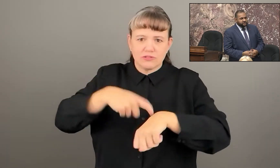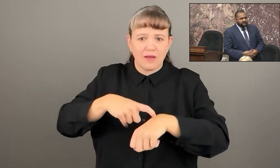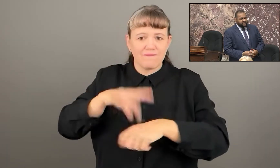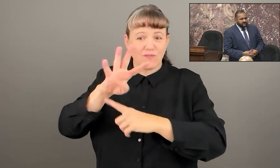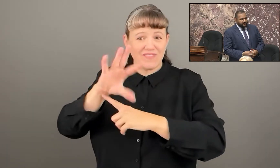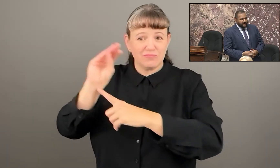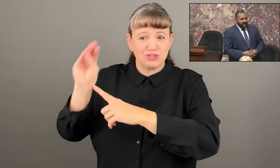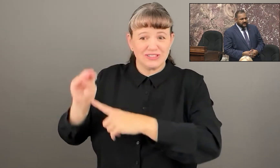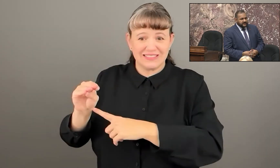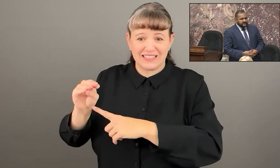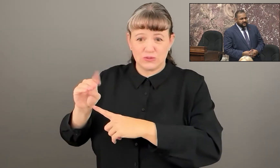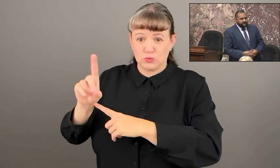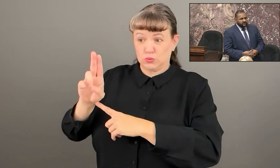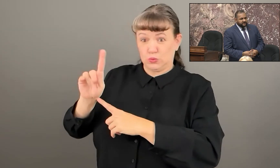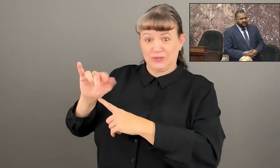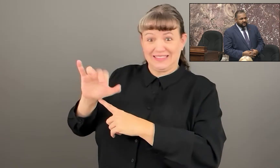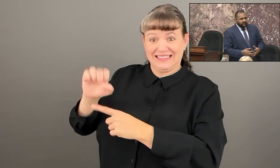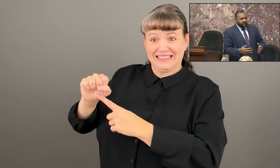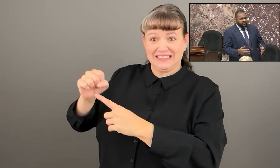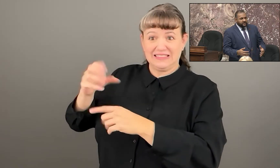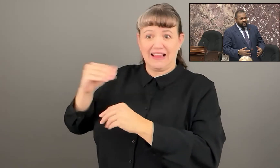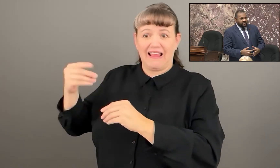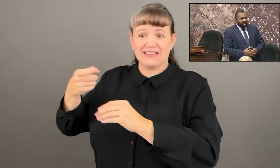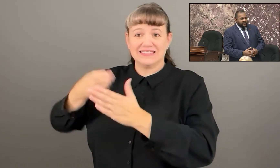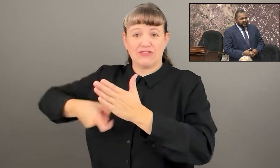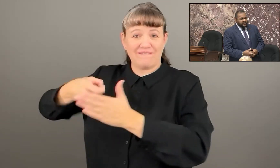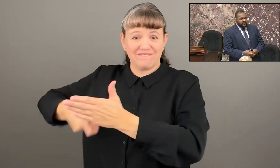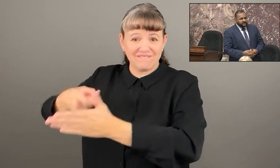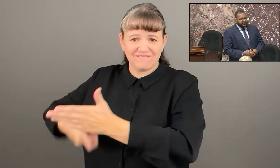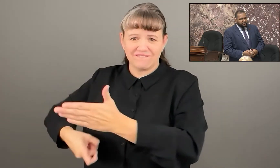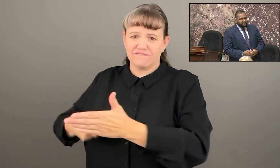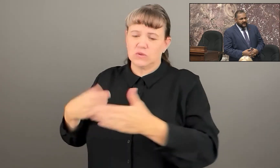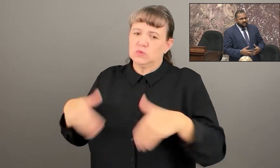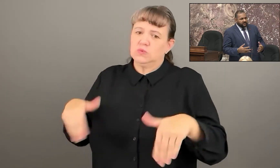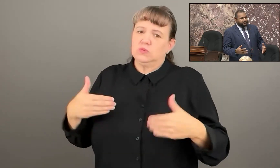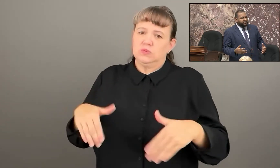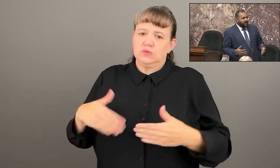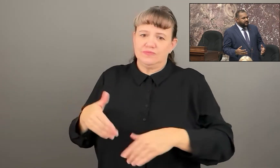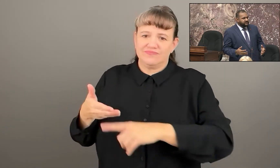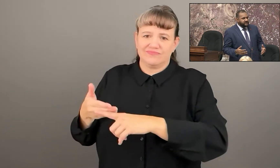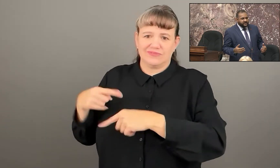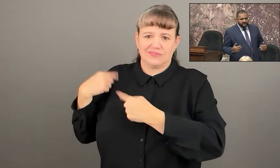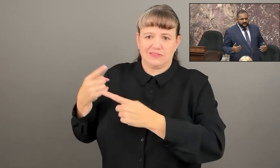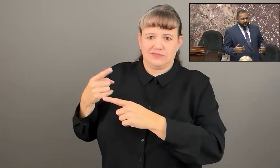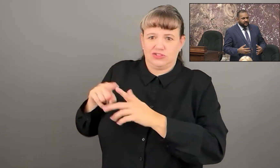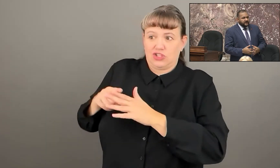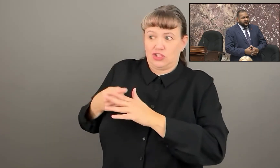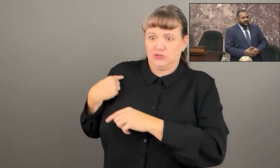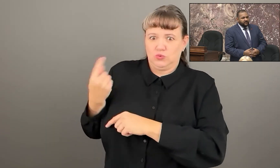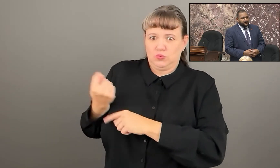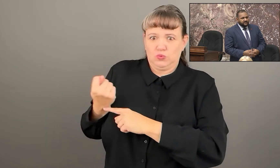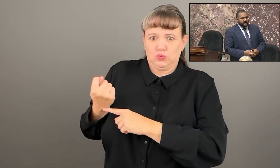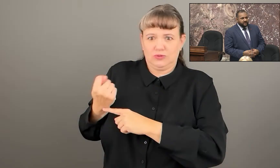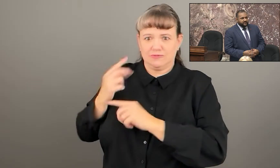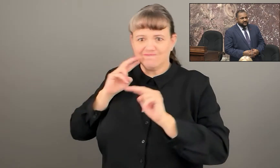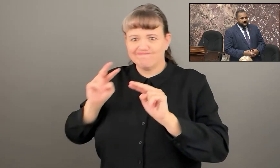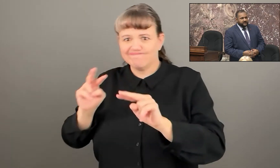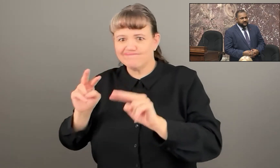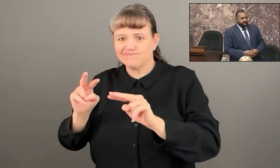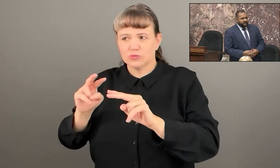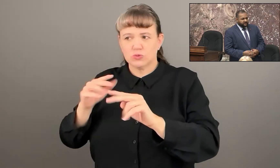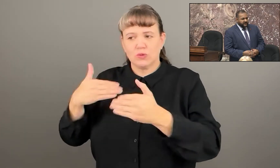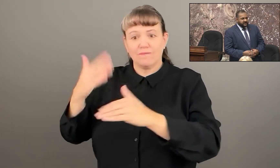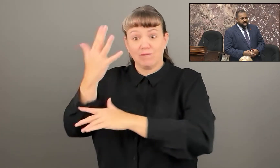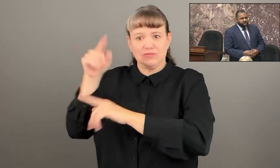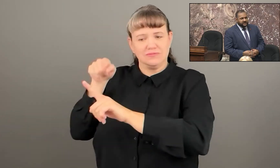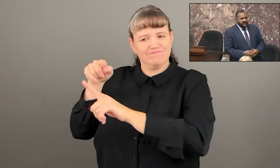for the leadership that they provide to the forest industry, working with our government on the challenges ahead, but also the opportunities, and for my colleagues who had an opportunity